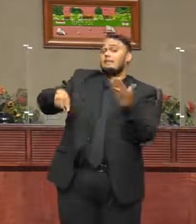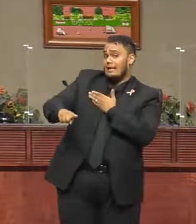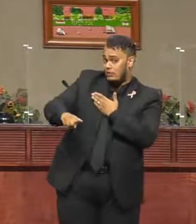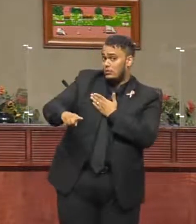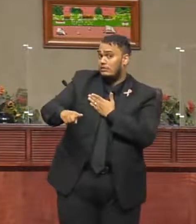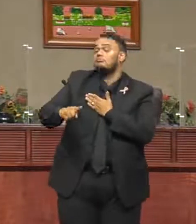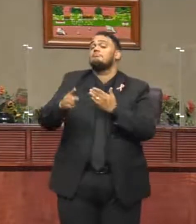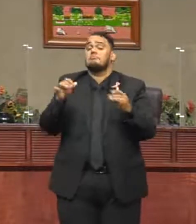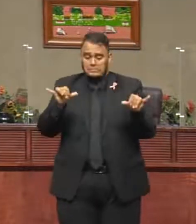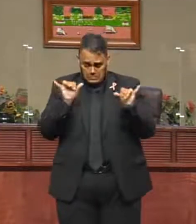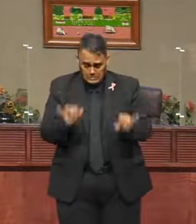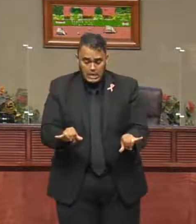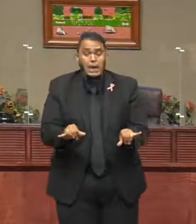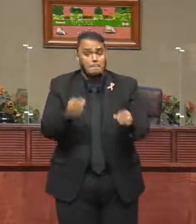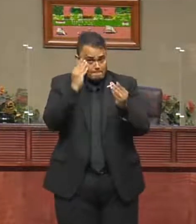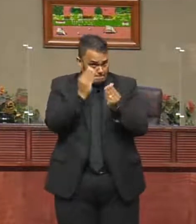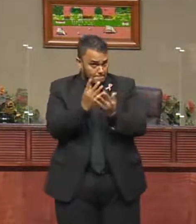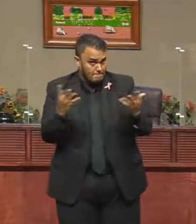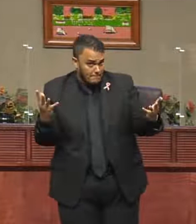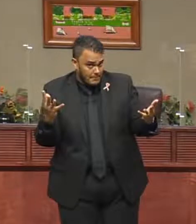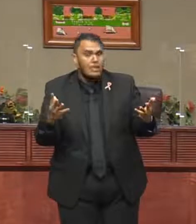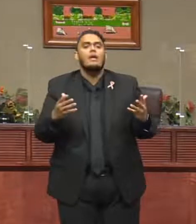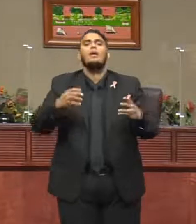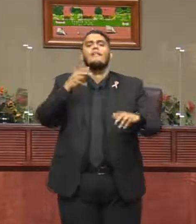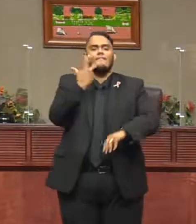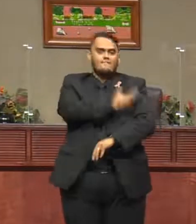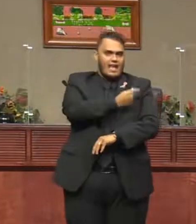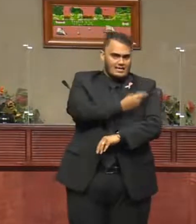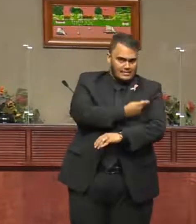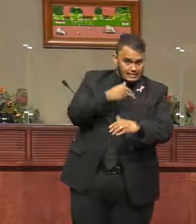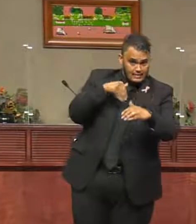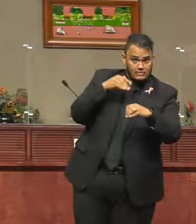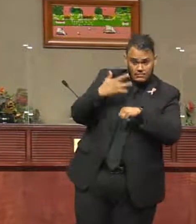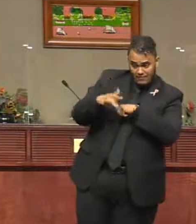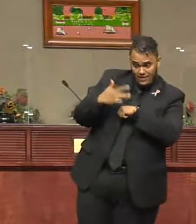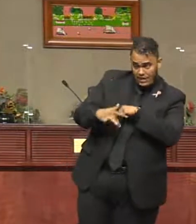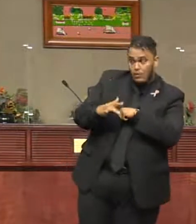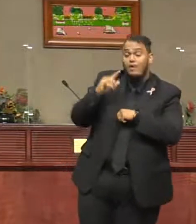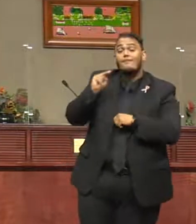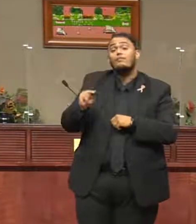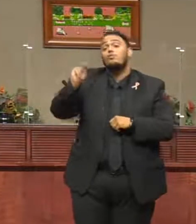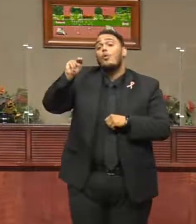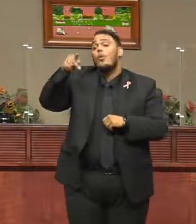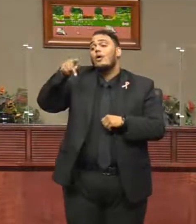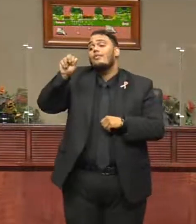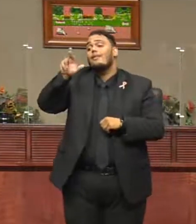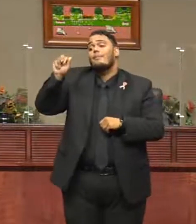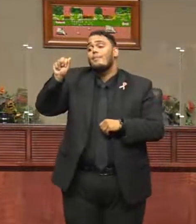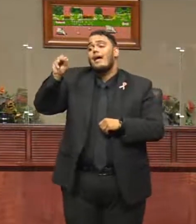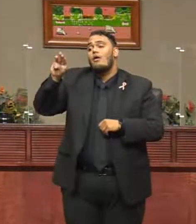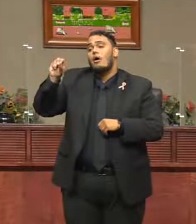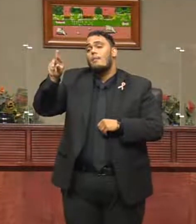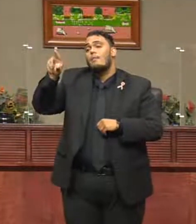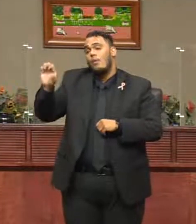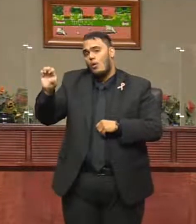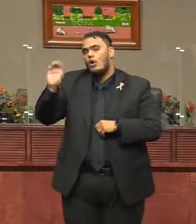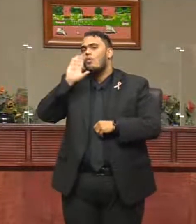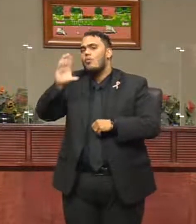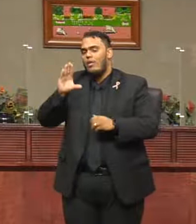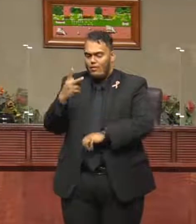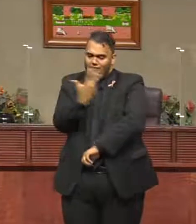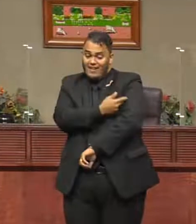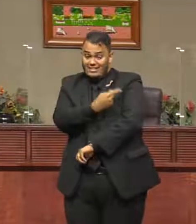about making vaccine available. For North Paramore residents, there's a vaccination event starting Saturday